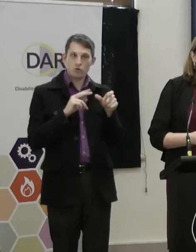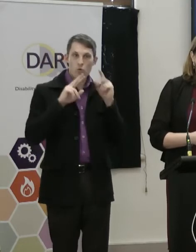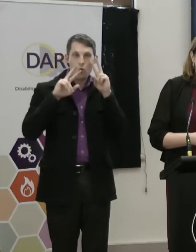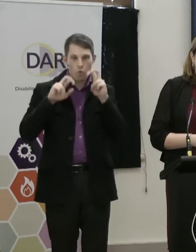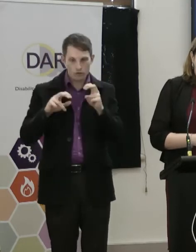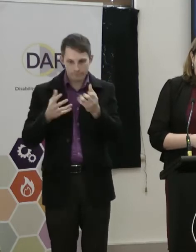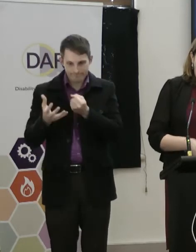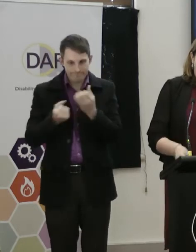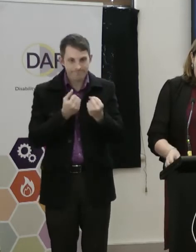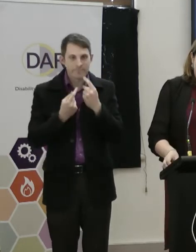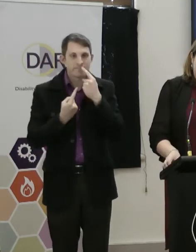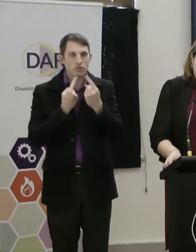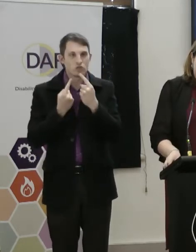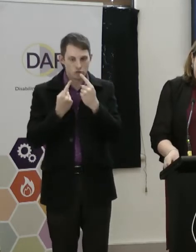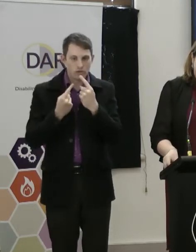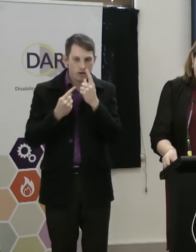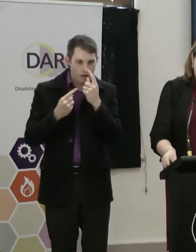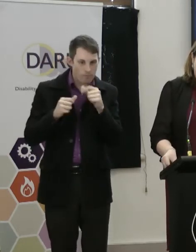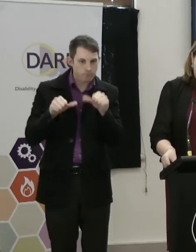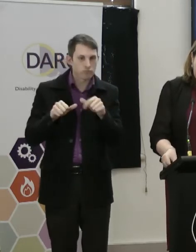that registration and renewal process.